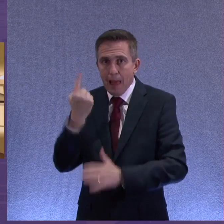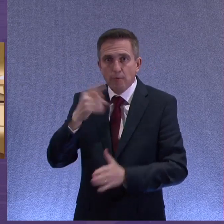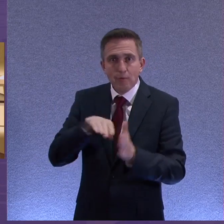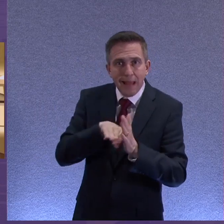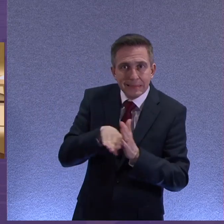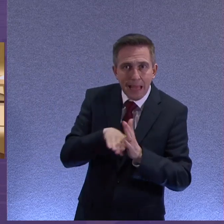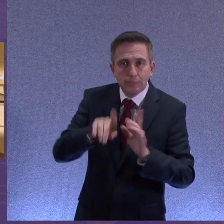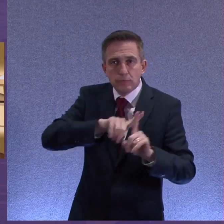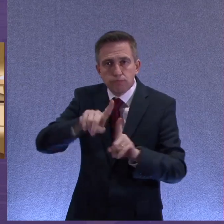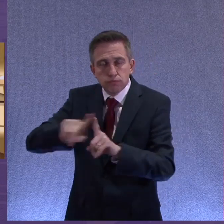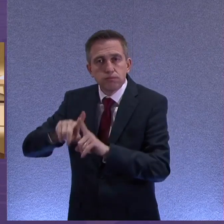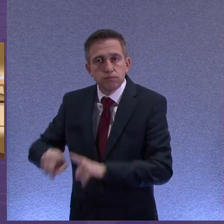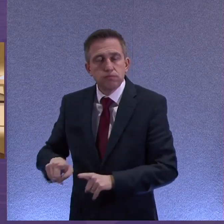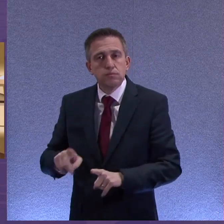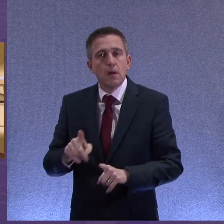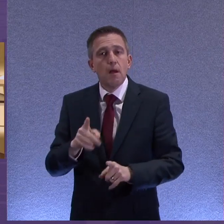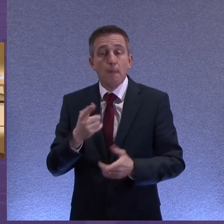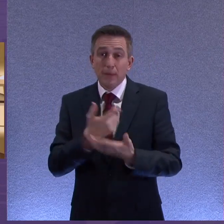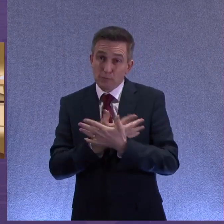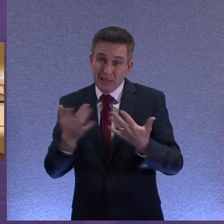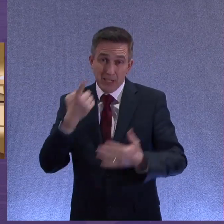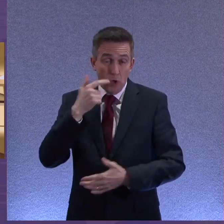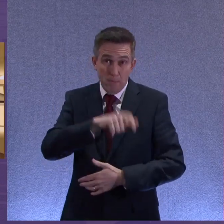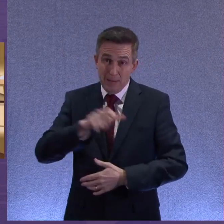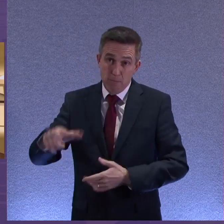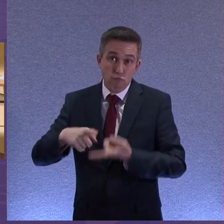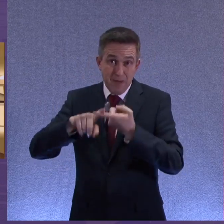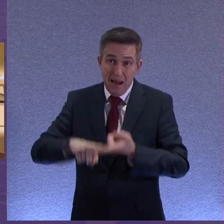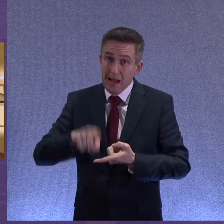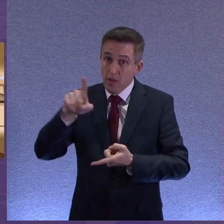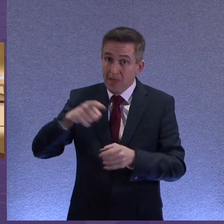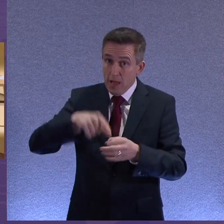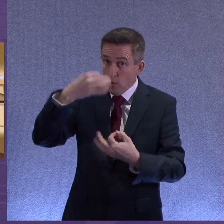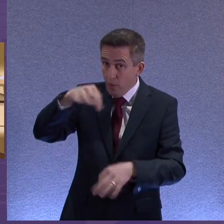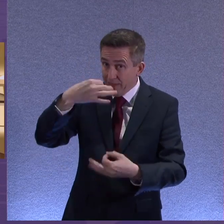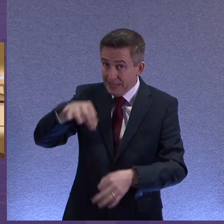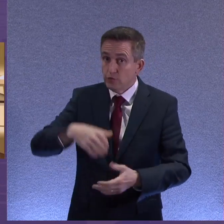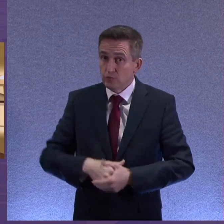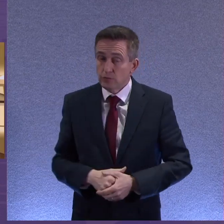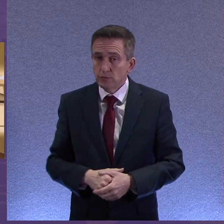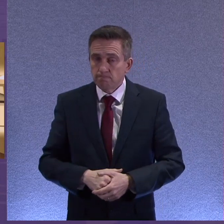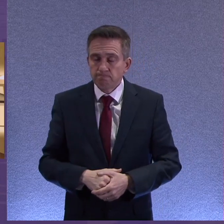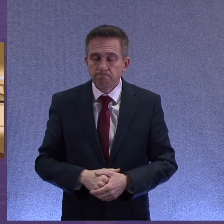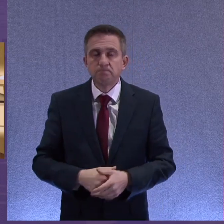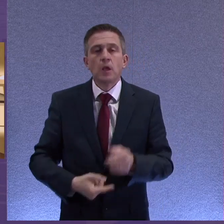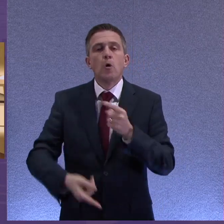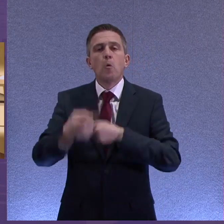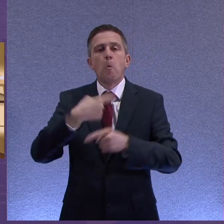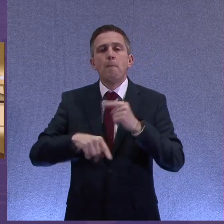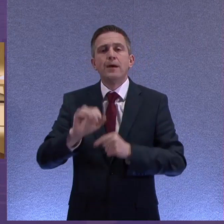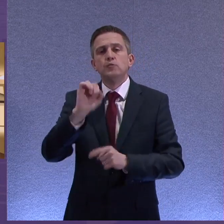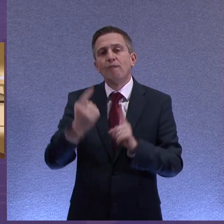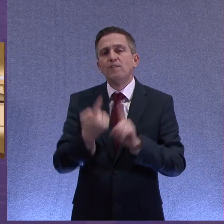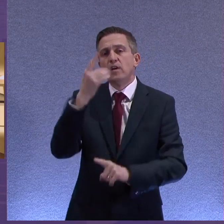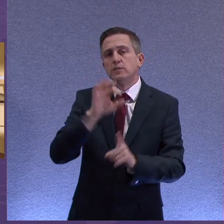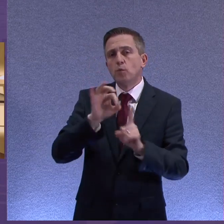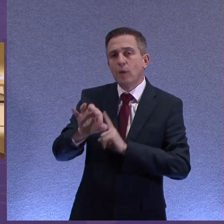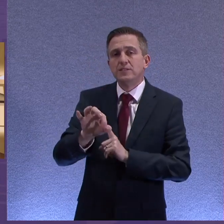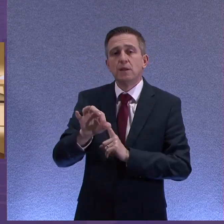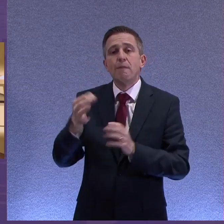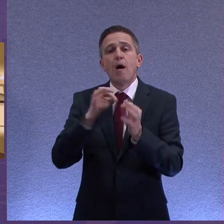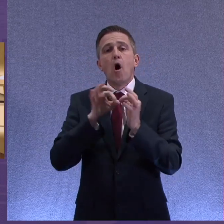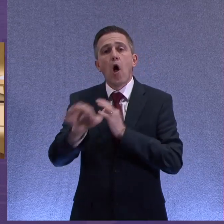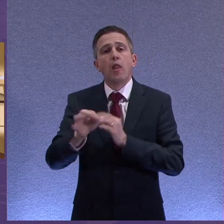people's qualifications will rest upon it. In relation to the first point on the availability of online learning, there is a